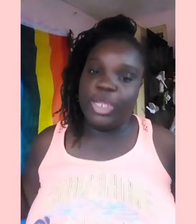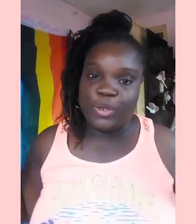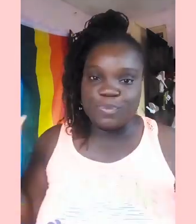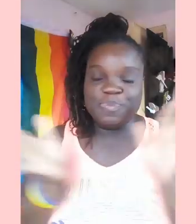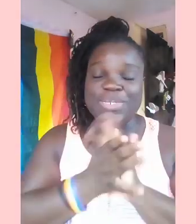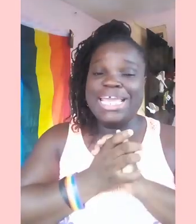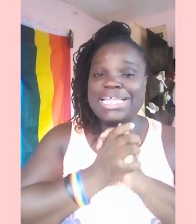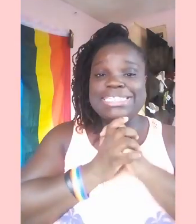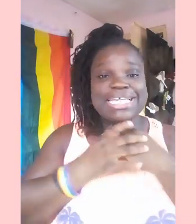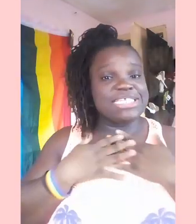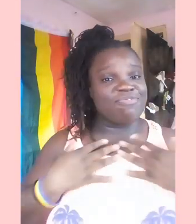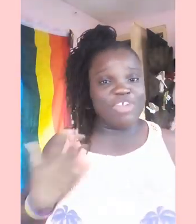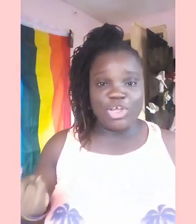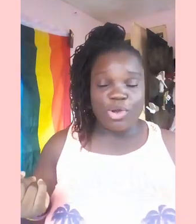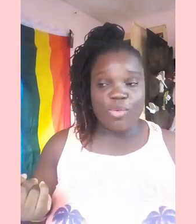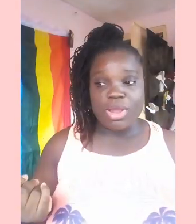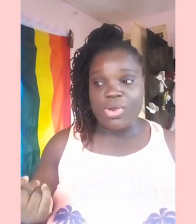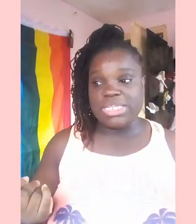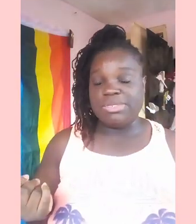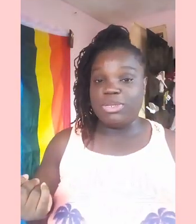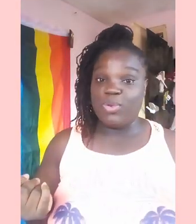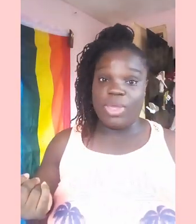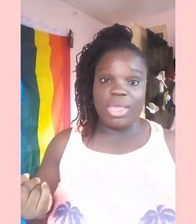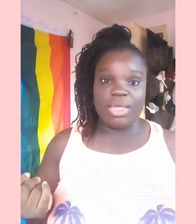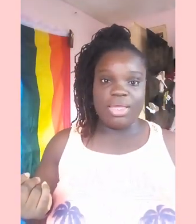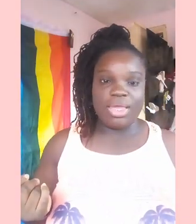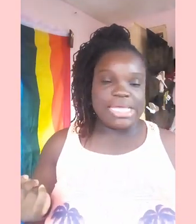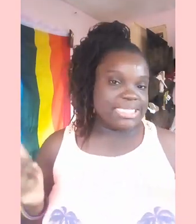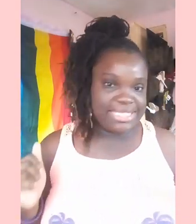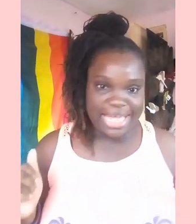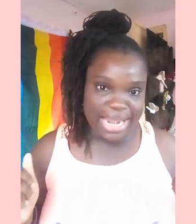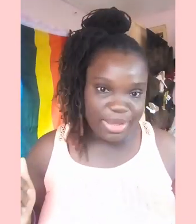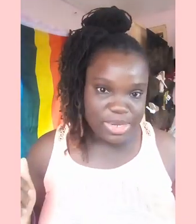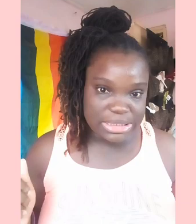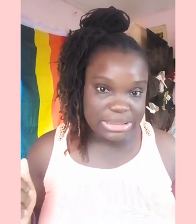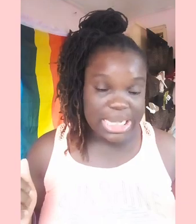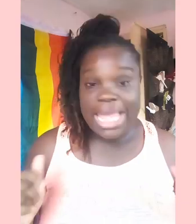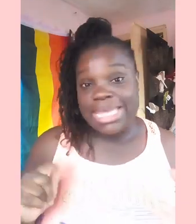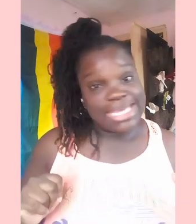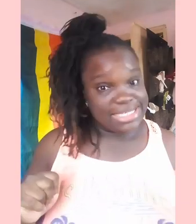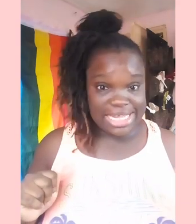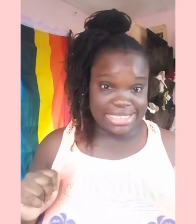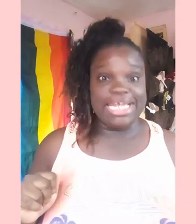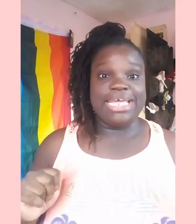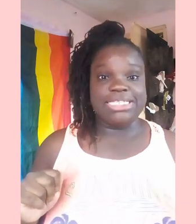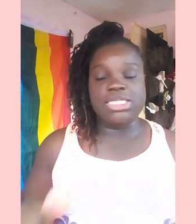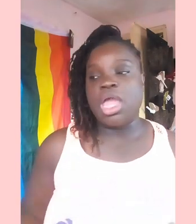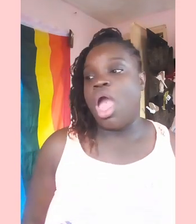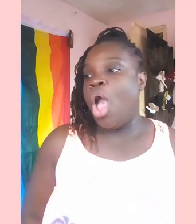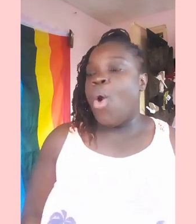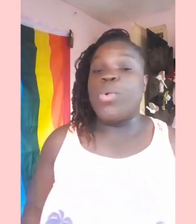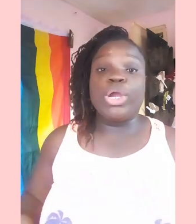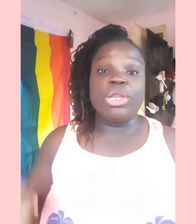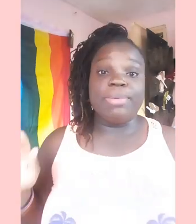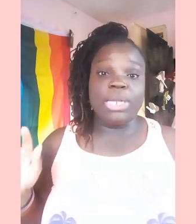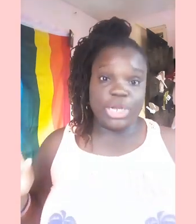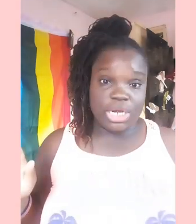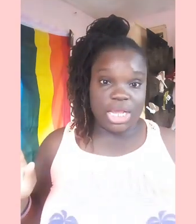Now, in today's video, we're going to be doing sign language. Yes, I said it. We're going to be learning